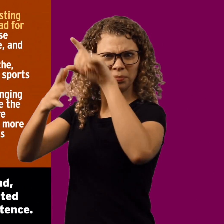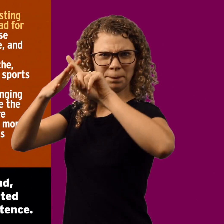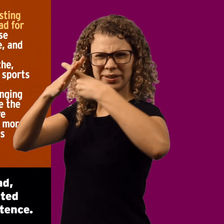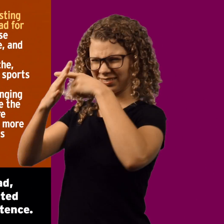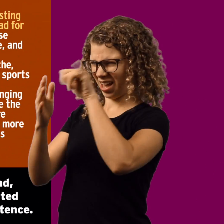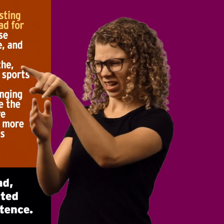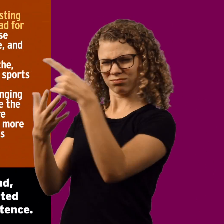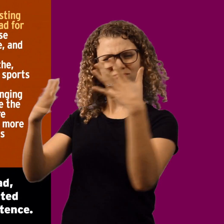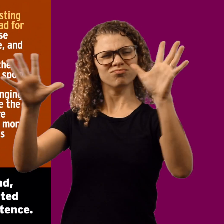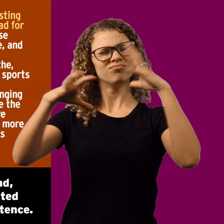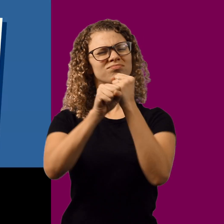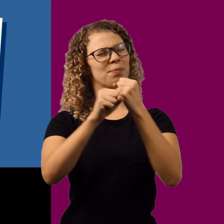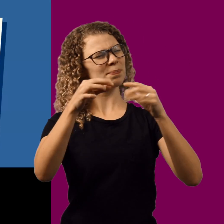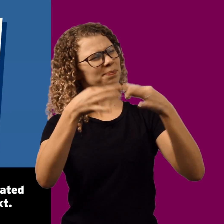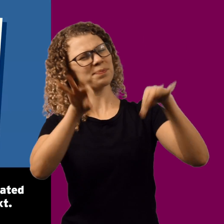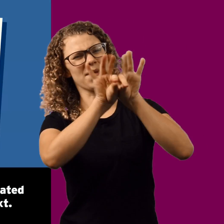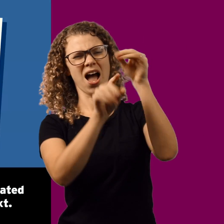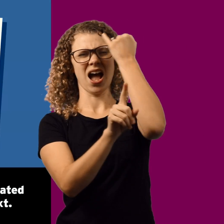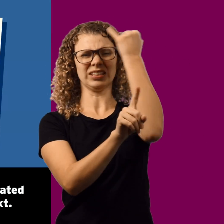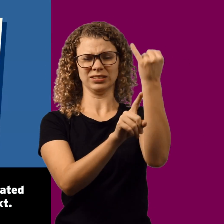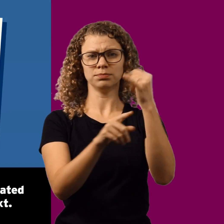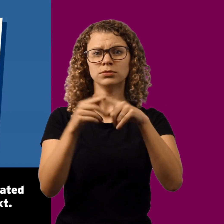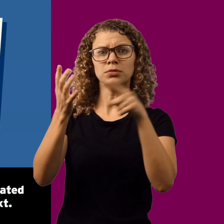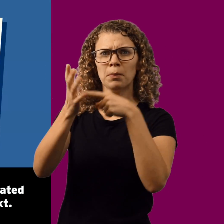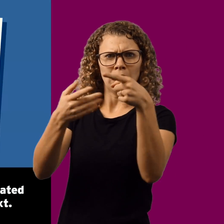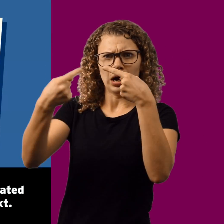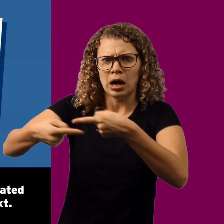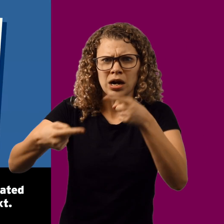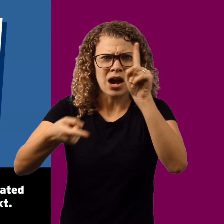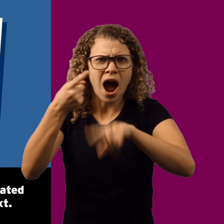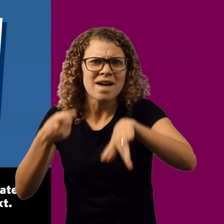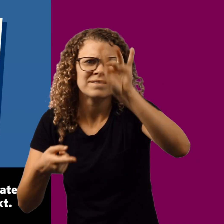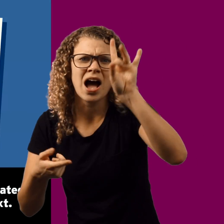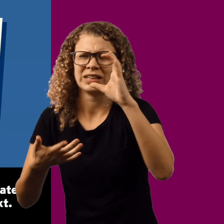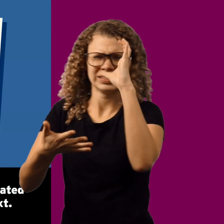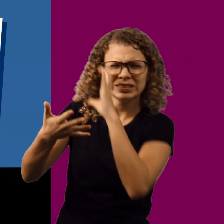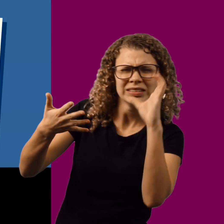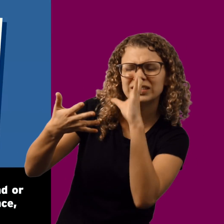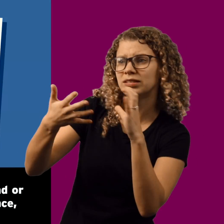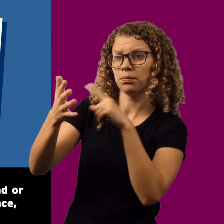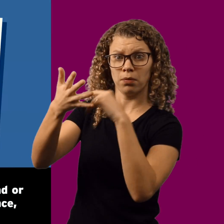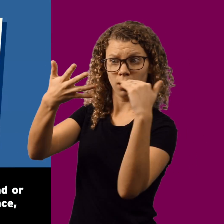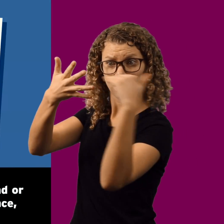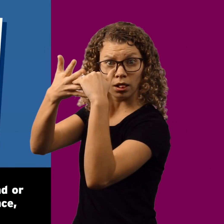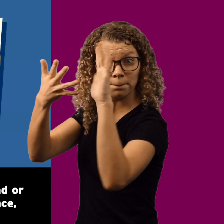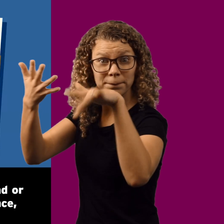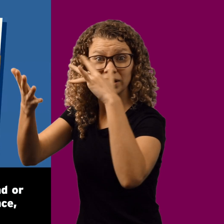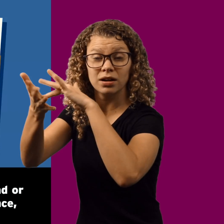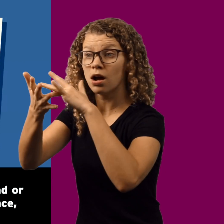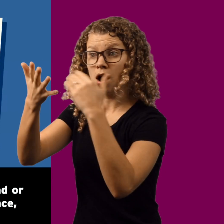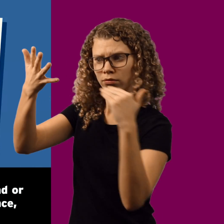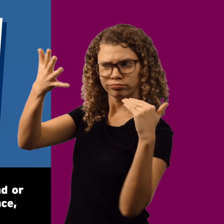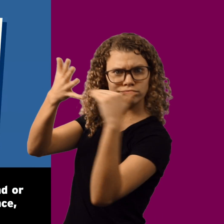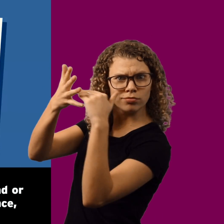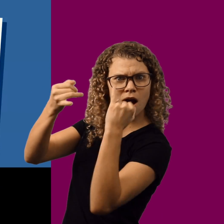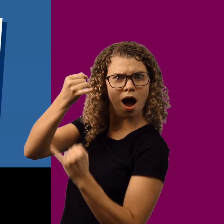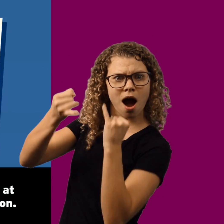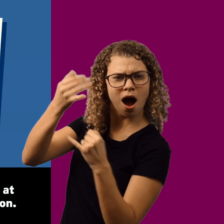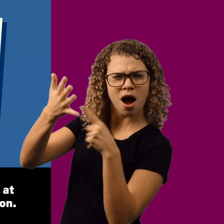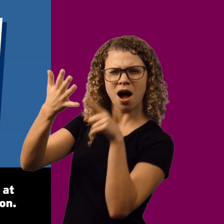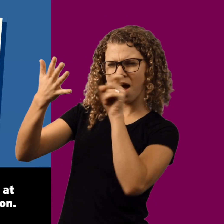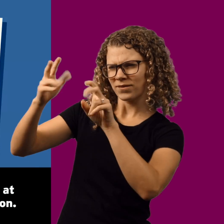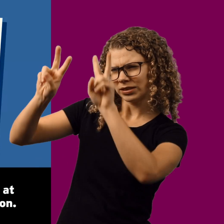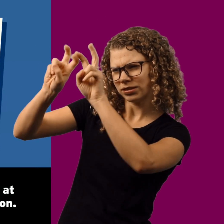idea in the first sentence. But the main idea can be stated anywhere in a piece of text. Sometimes it's in the second or third paragraph, for instance,